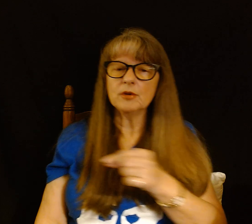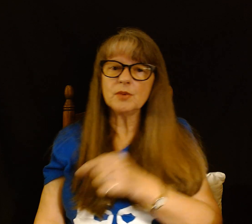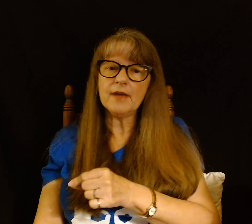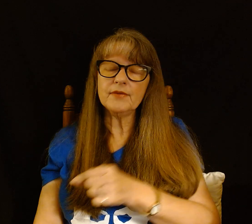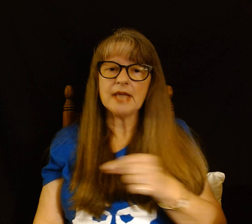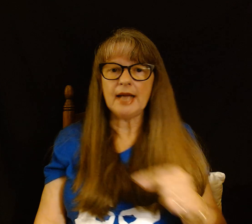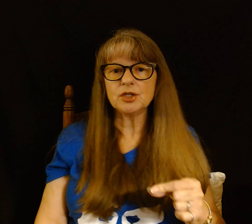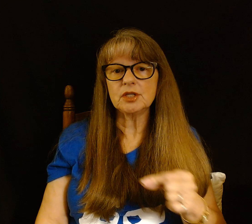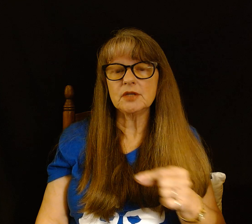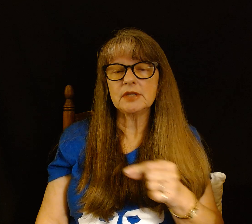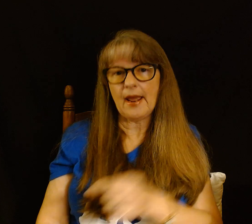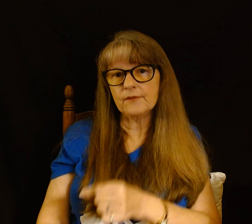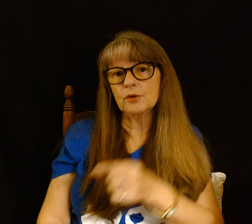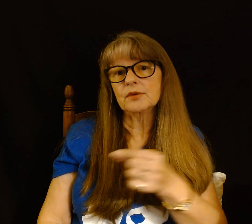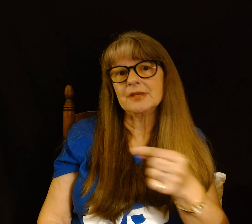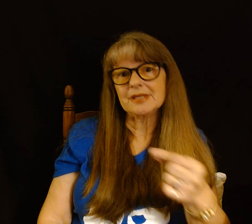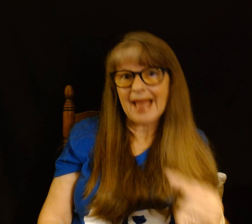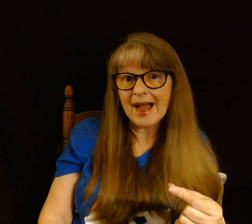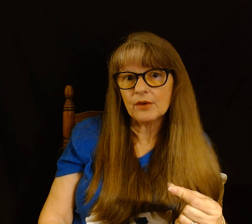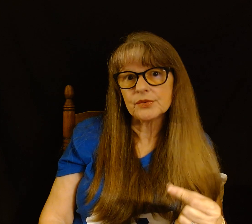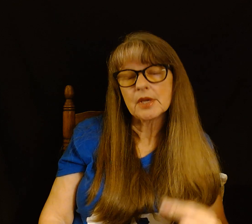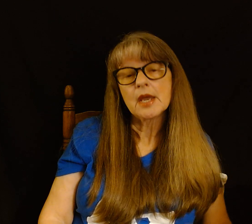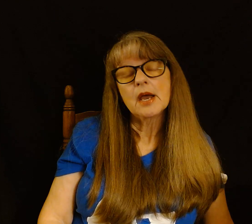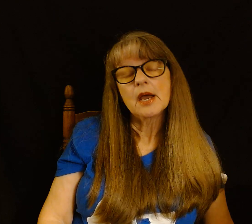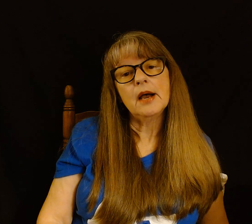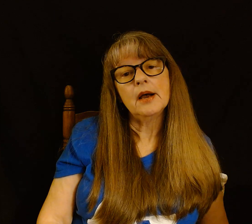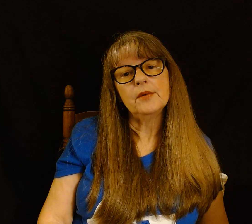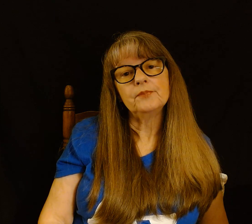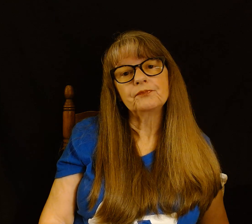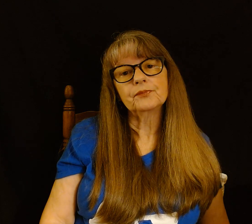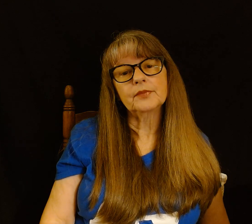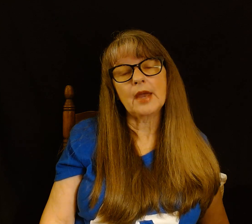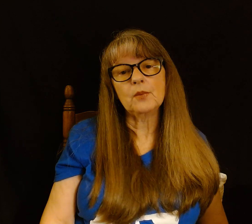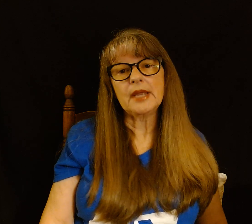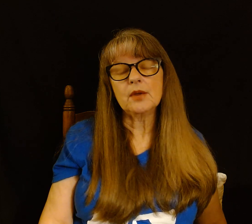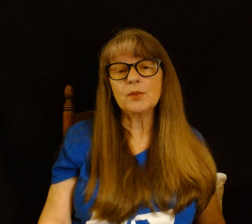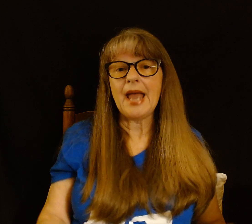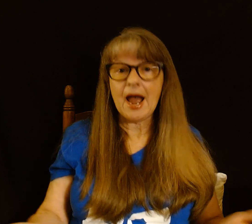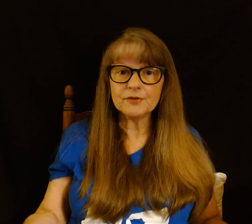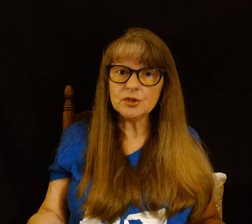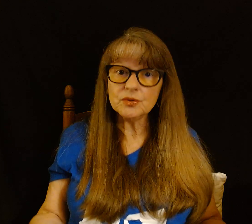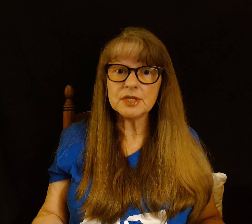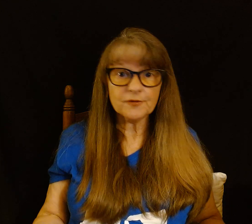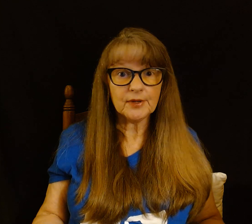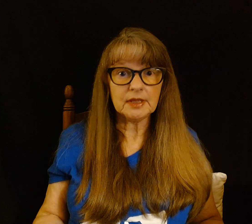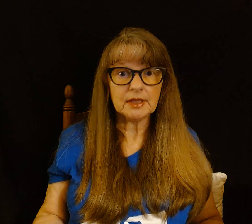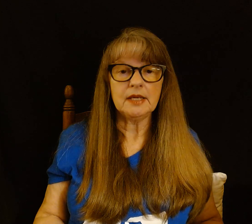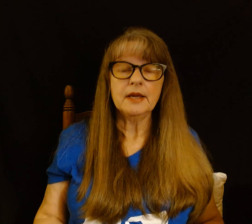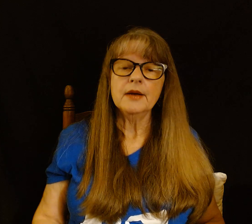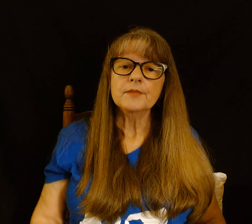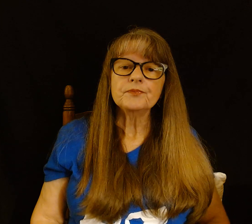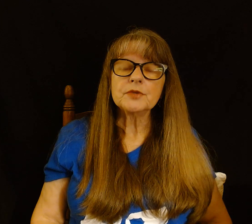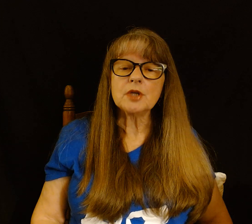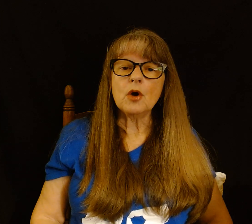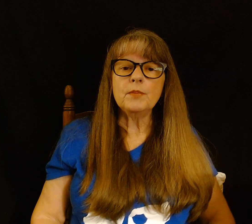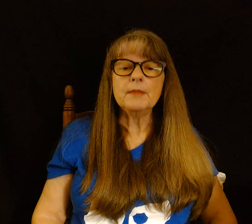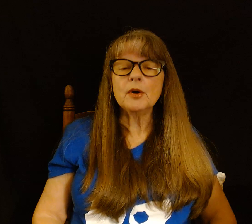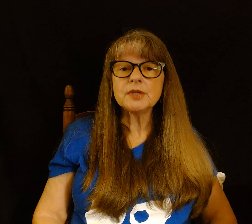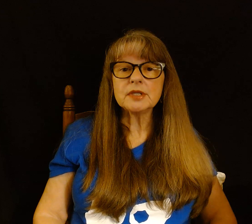have these adjectives and adverbs and these nouns that we have to use differently. So, but most of the time